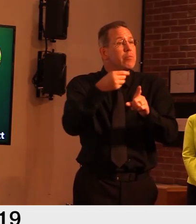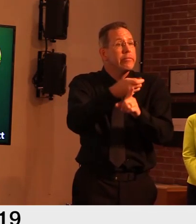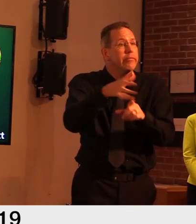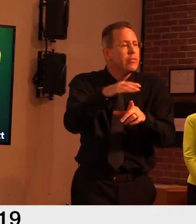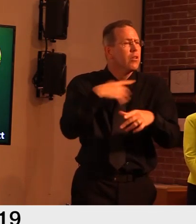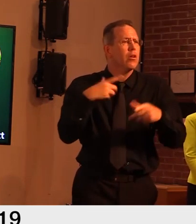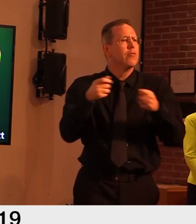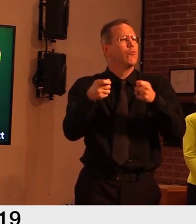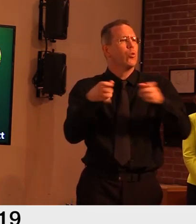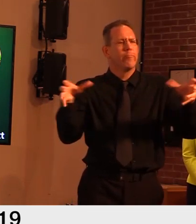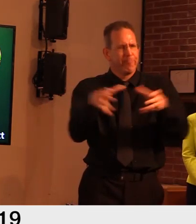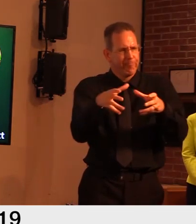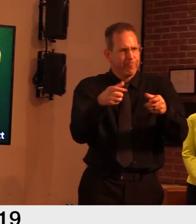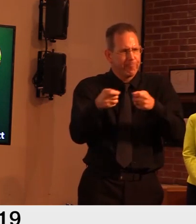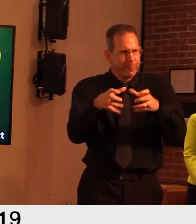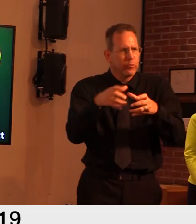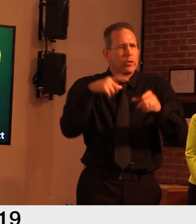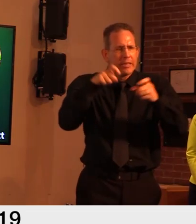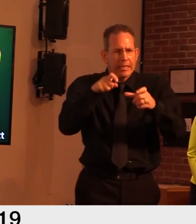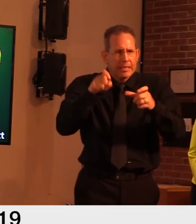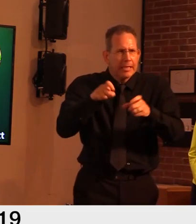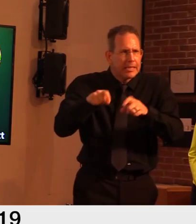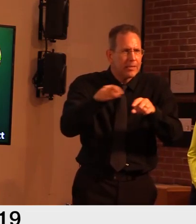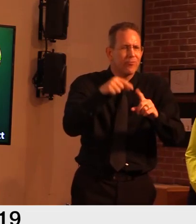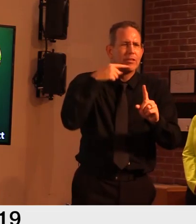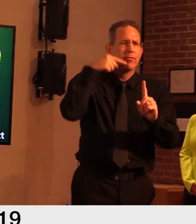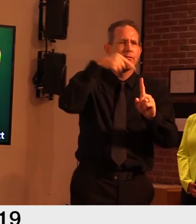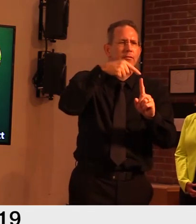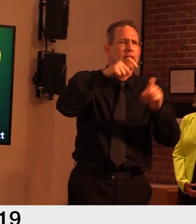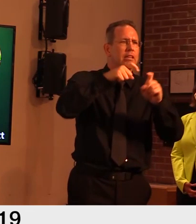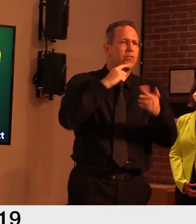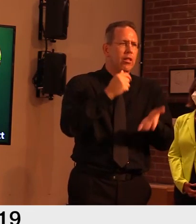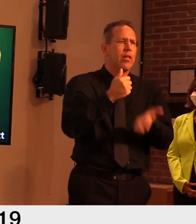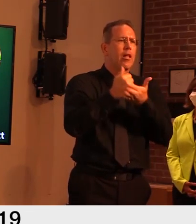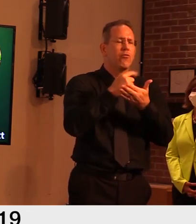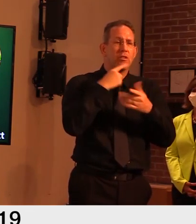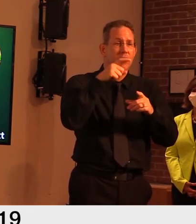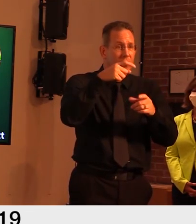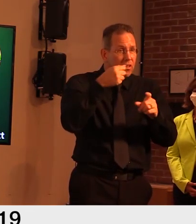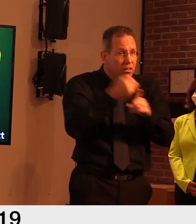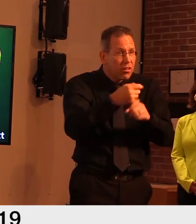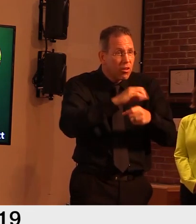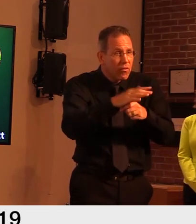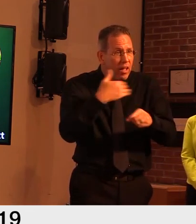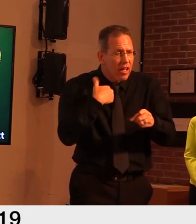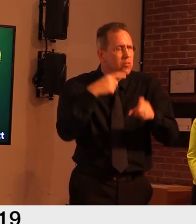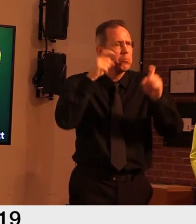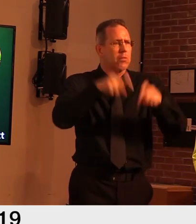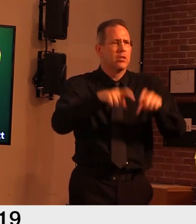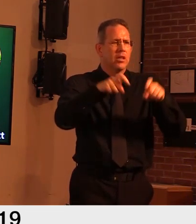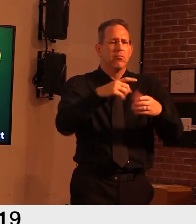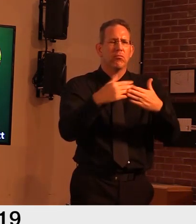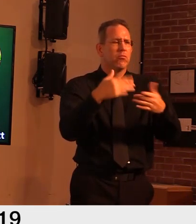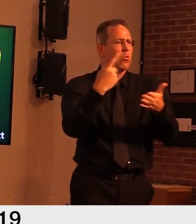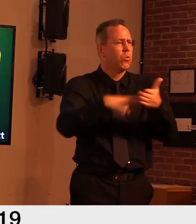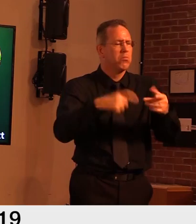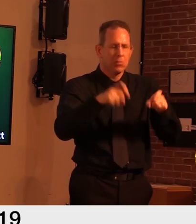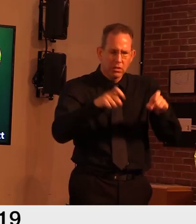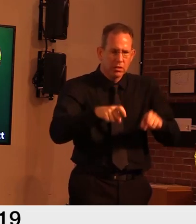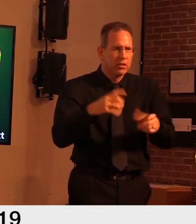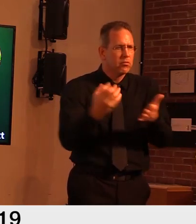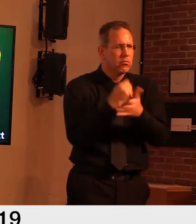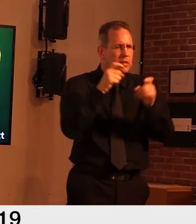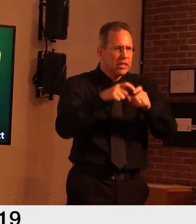reason we can be so effective in the Burlington and Winooski outbreak is because the box-it-in strategy can be played out to its